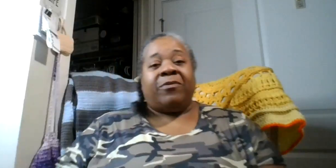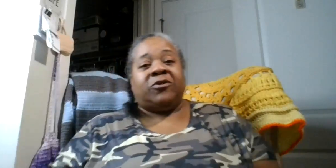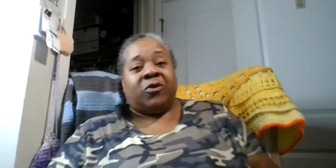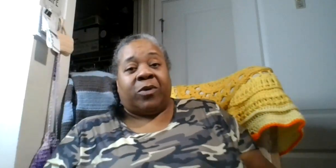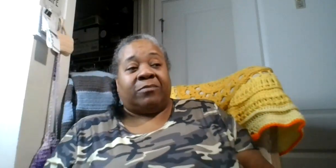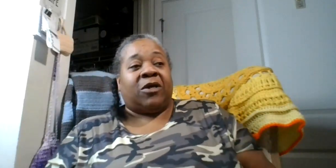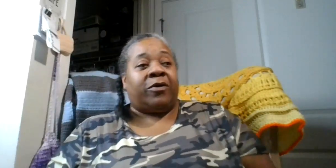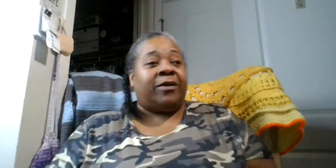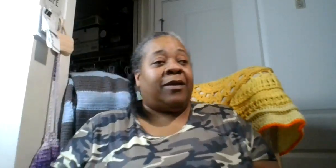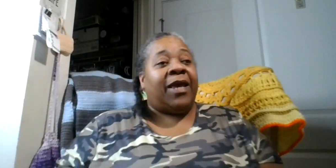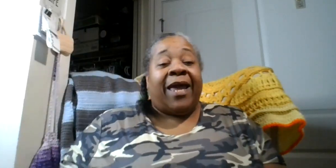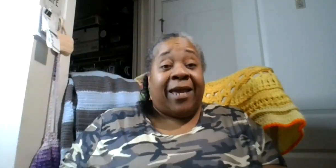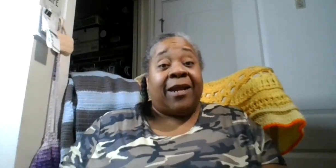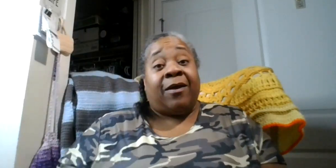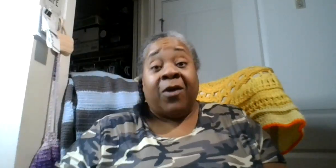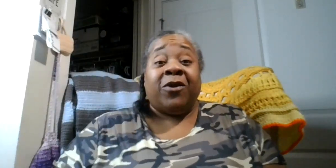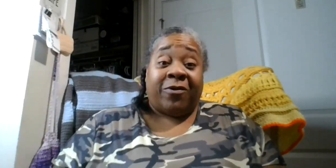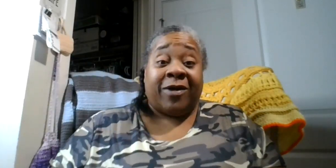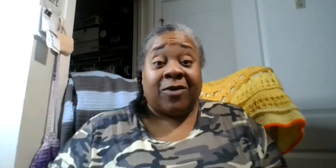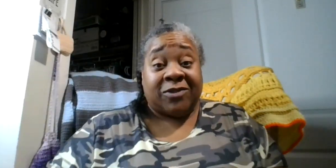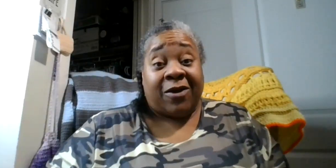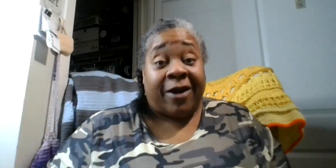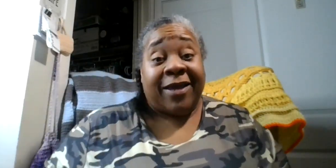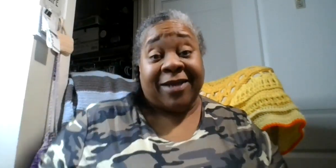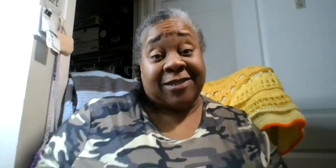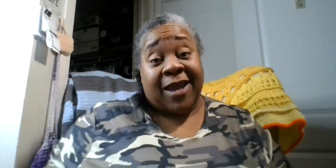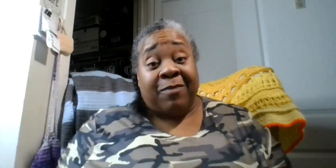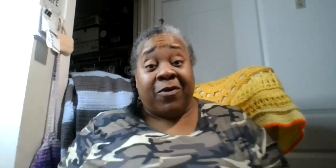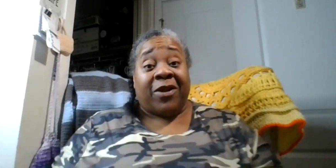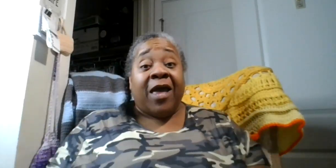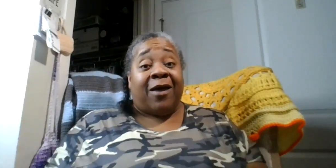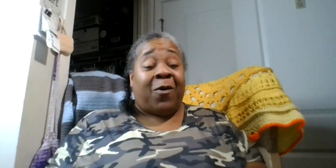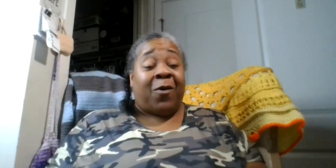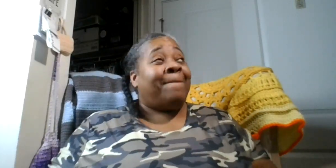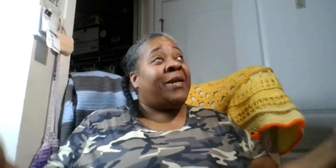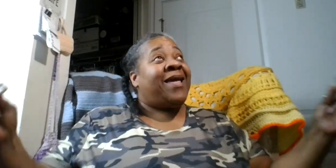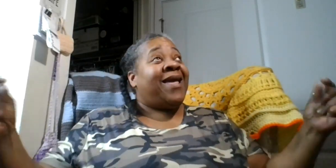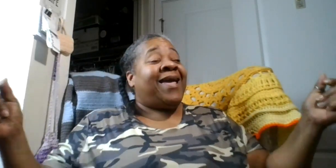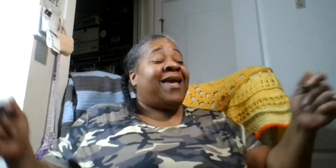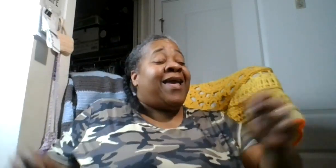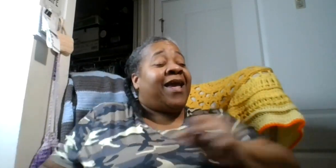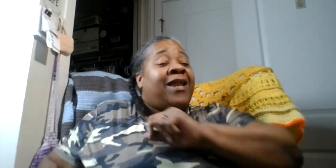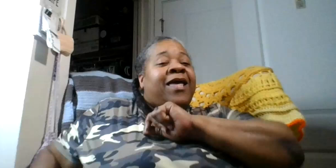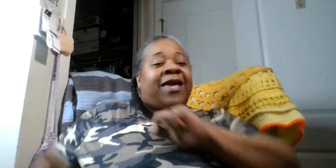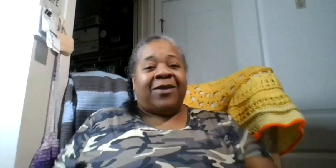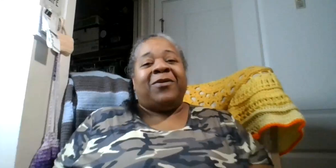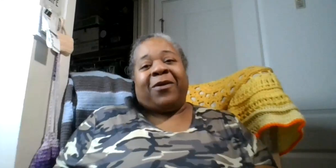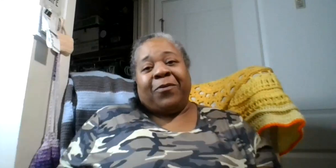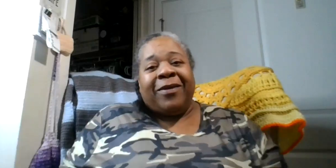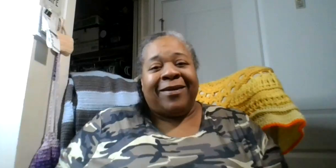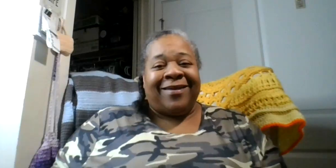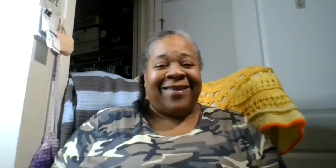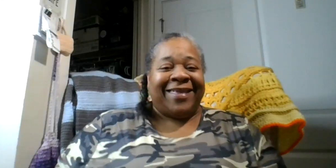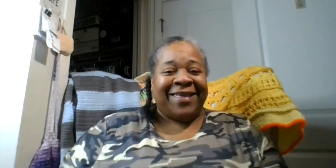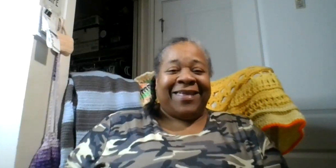know what I'm talking. Hey now, you're an all-star. Get your game on. Go play. Hey, yeah, you know.